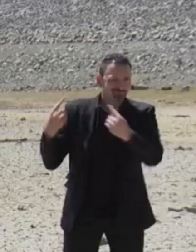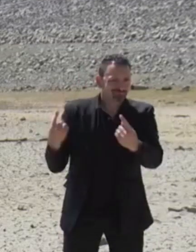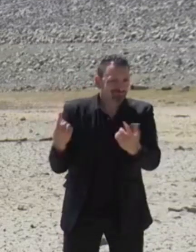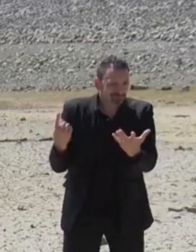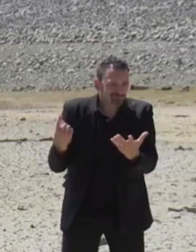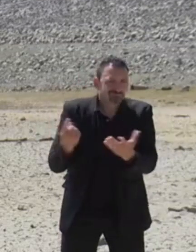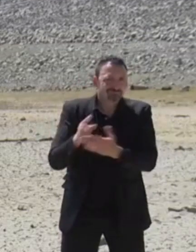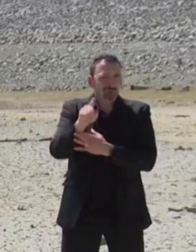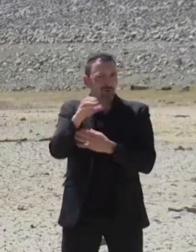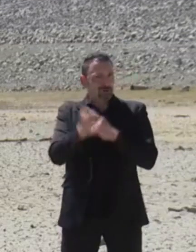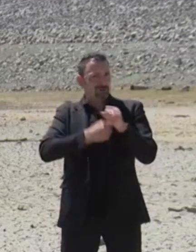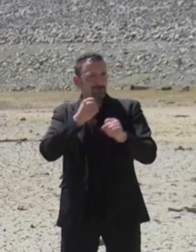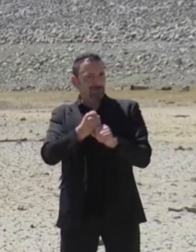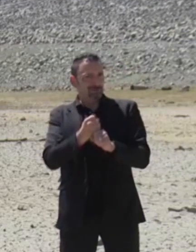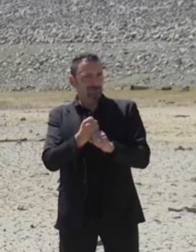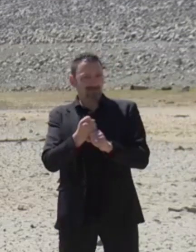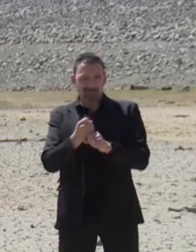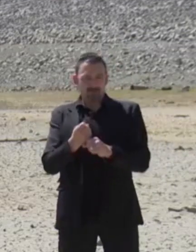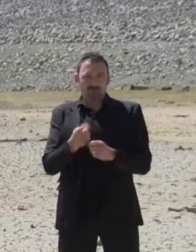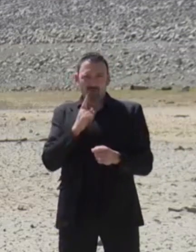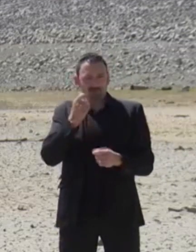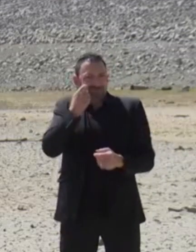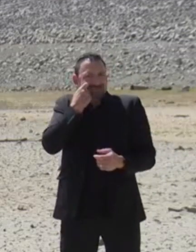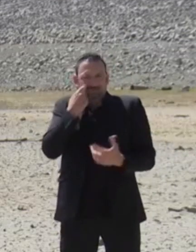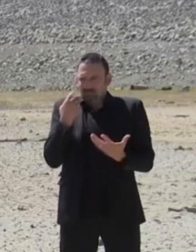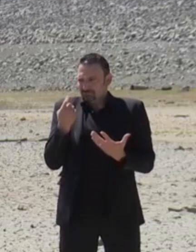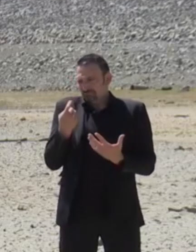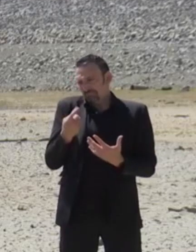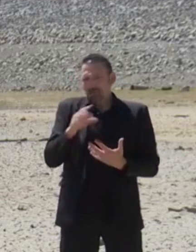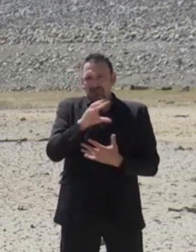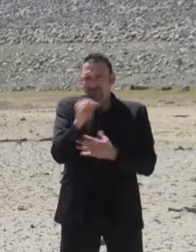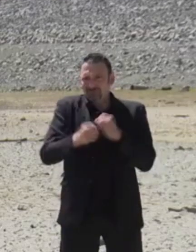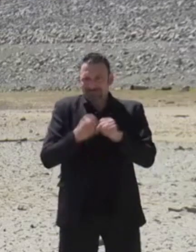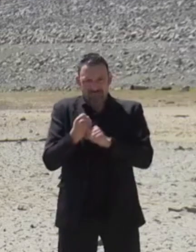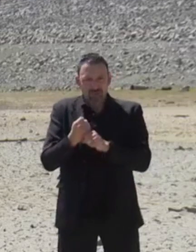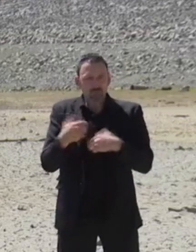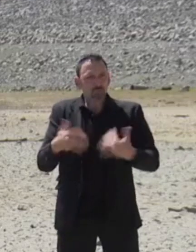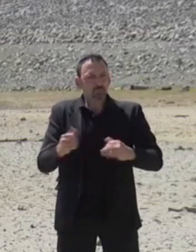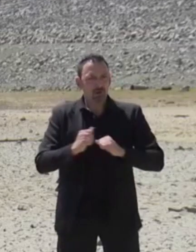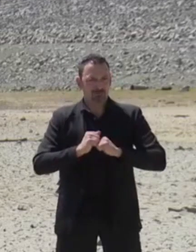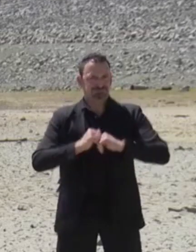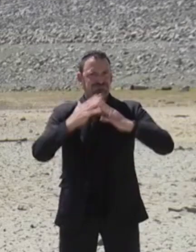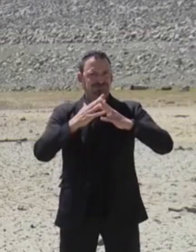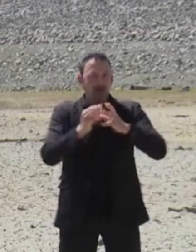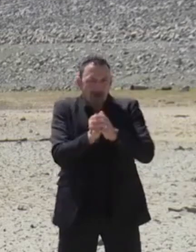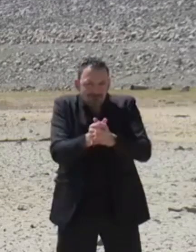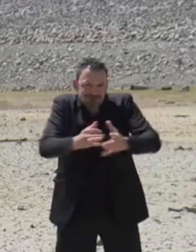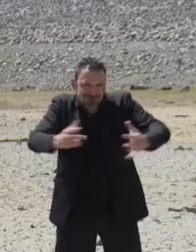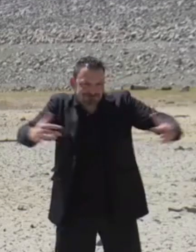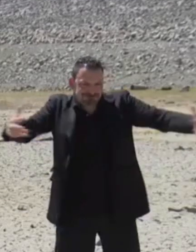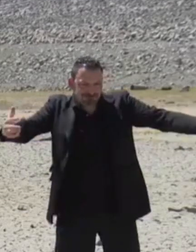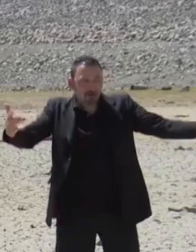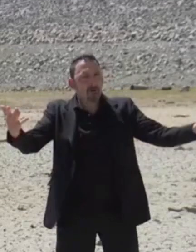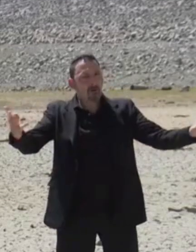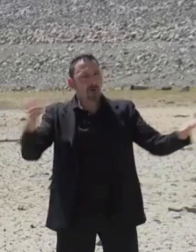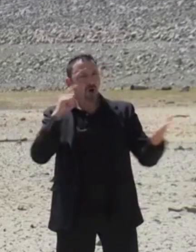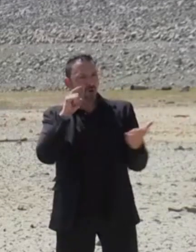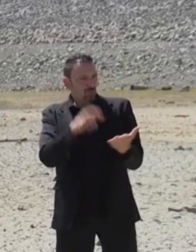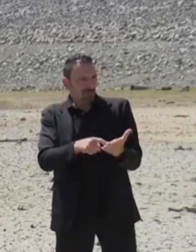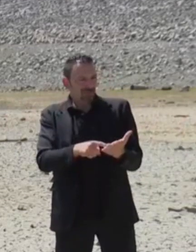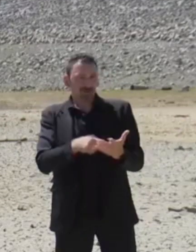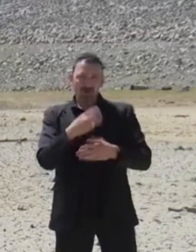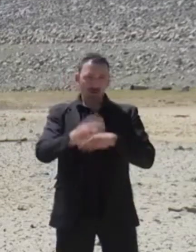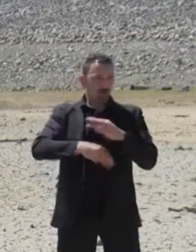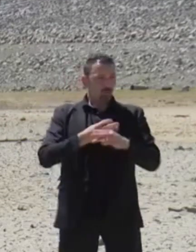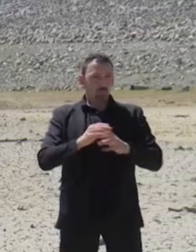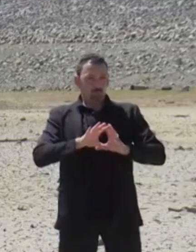or so, more formally over the course of the last half century plus. We recognize the world that persisted, the world that